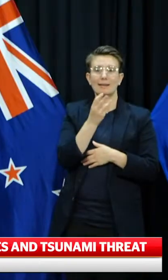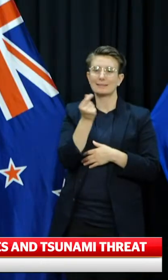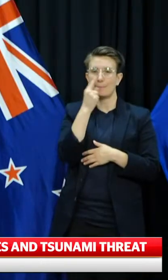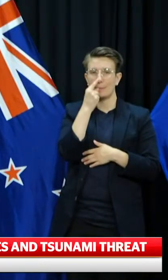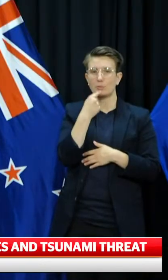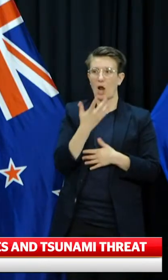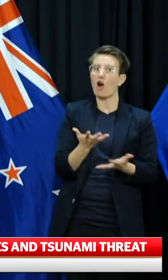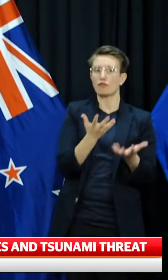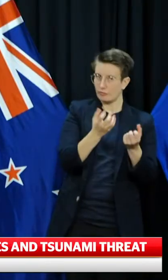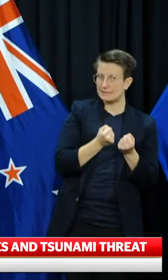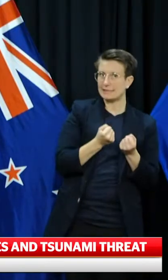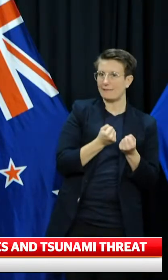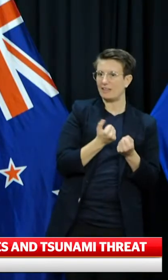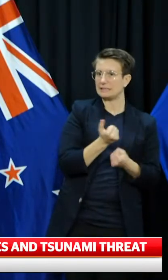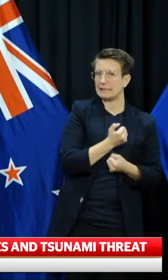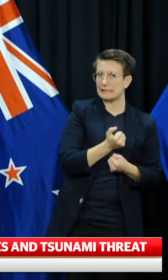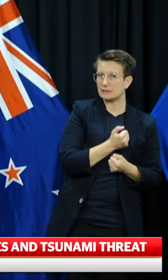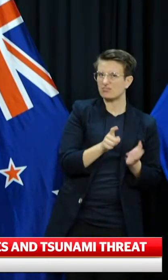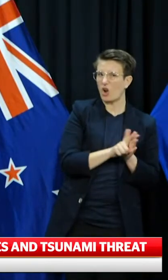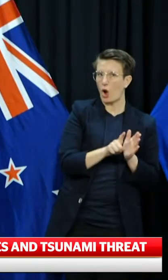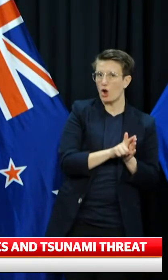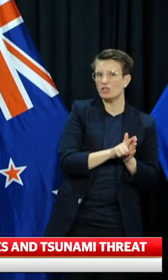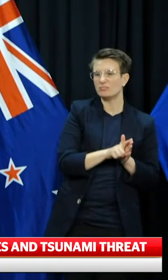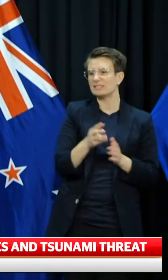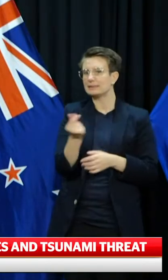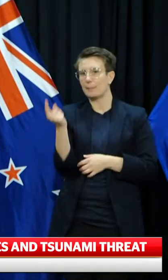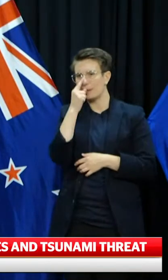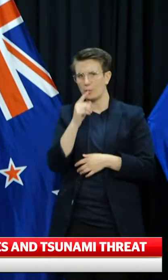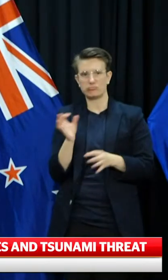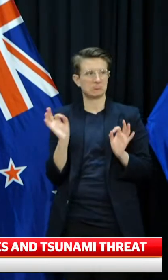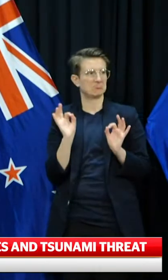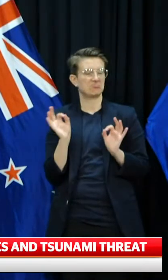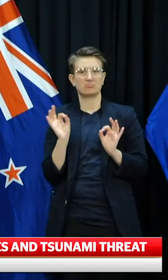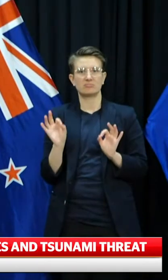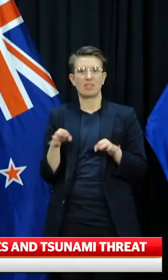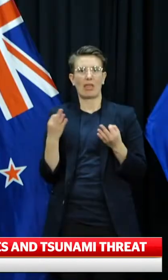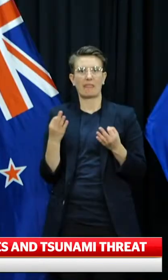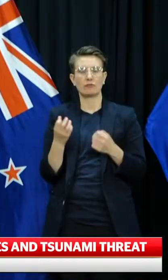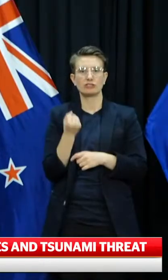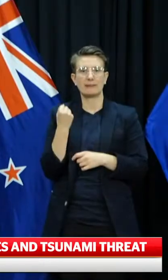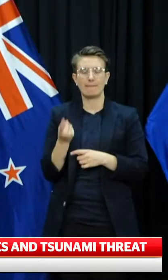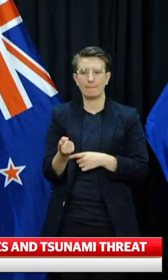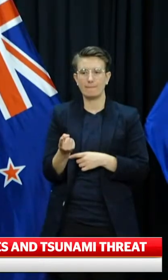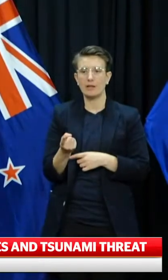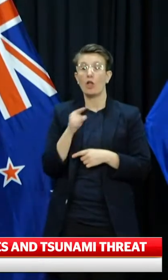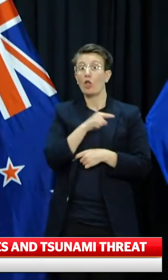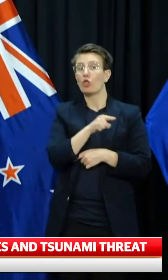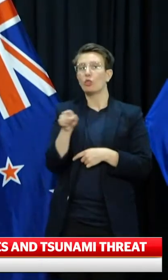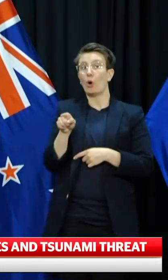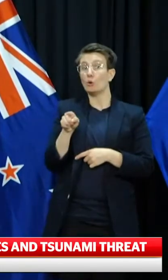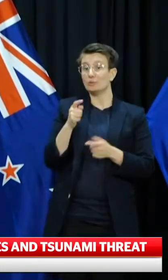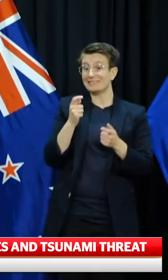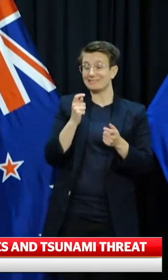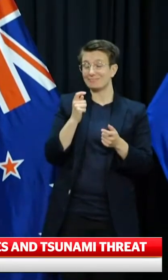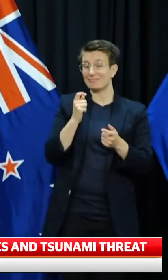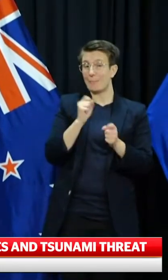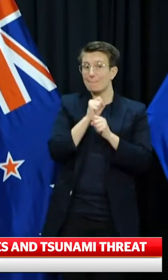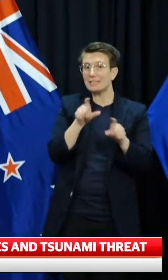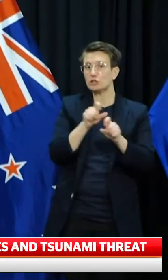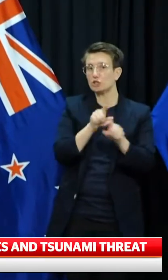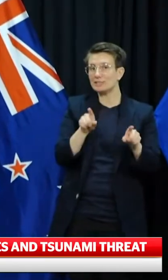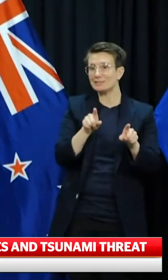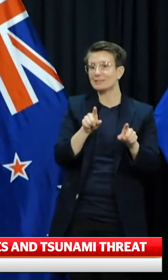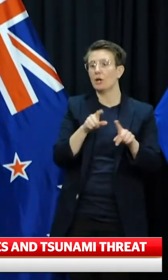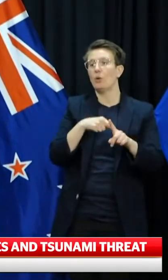not. The assessment was done based on that risk to life component. If you assessed as maybe it being a marine